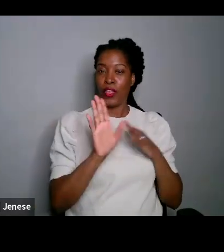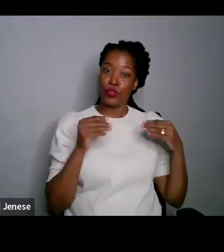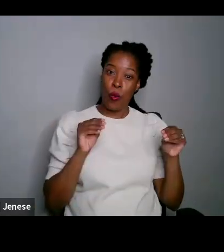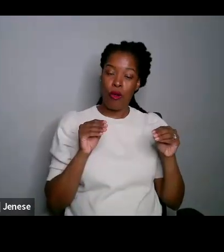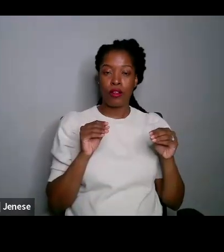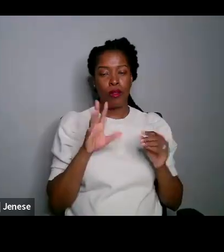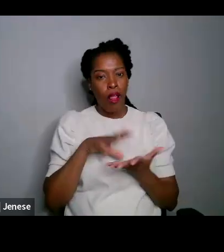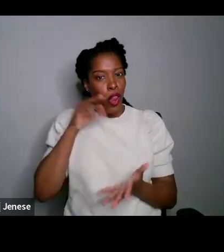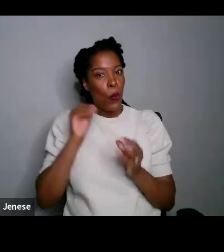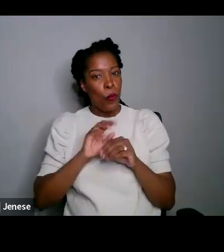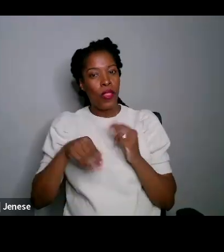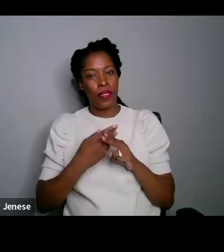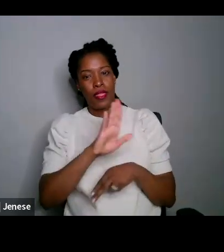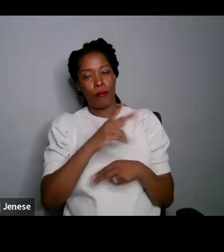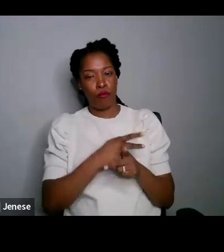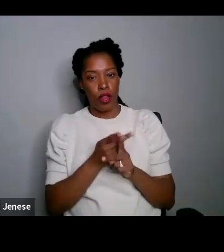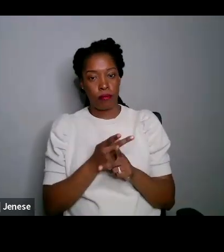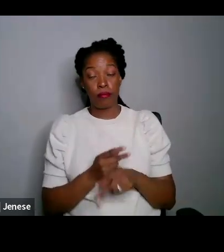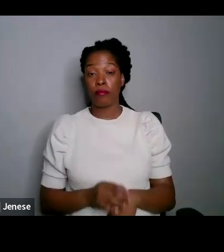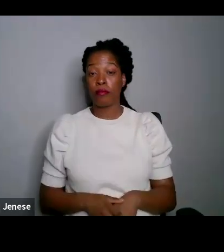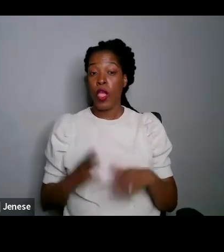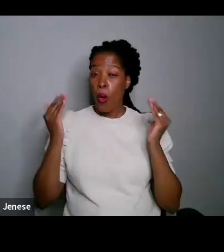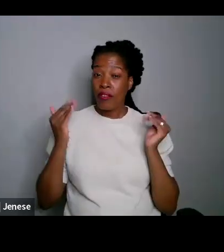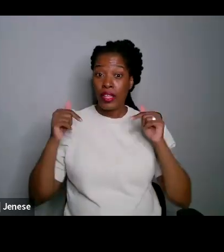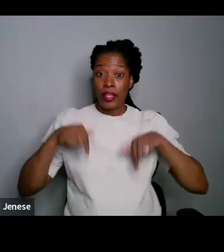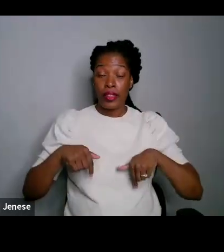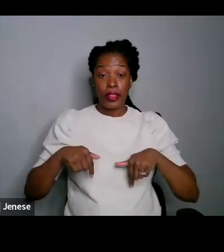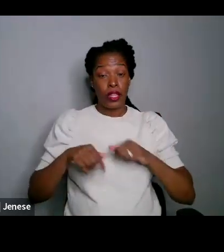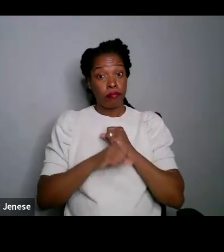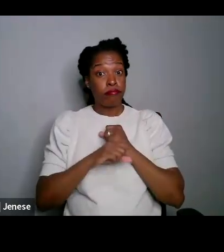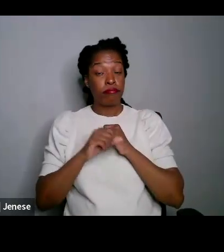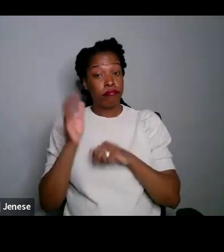new ideas to help enhance your business's virtual storefront.